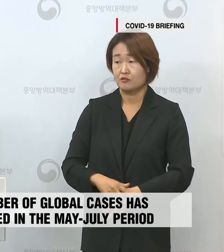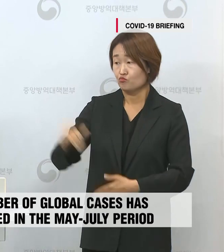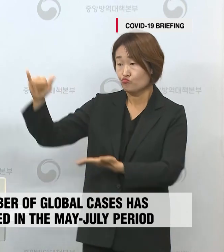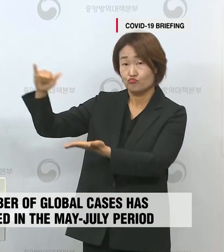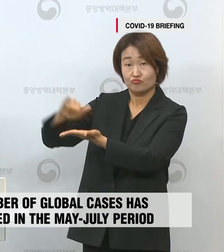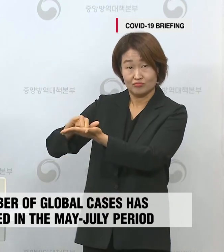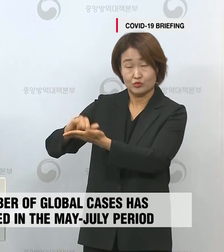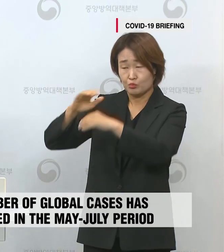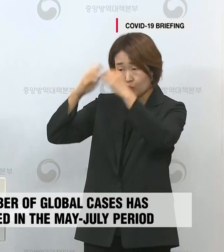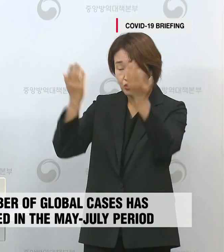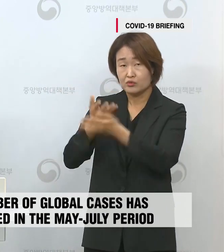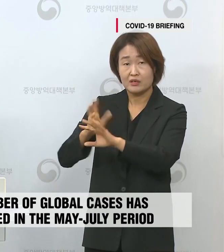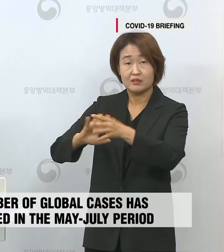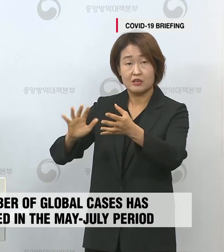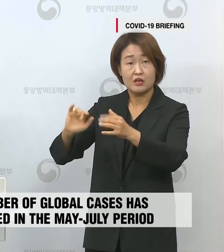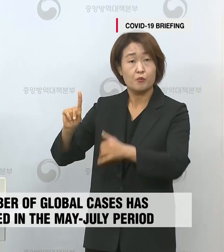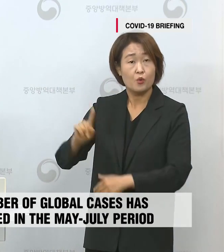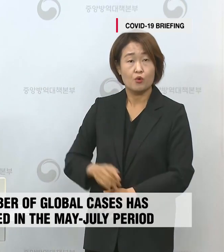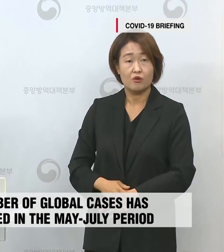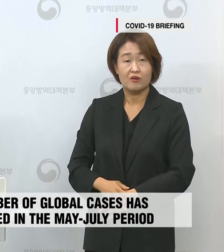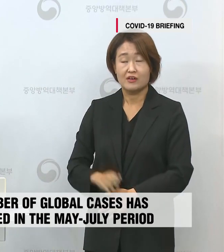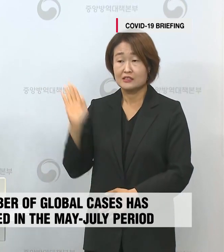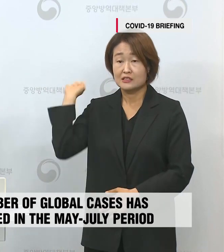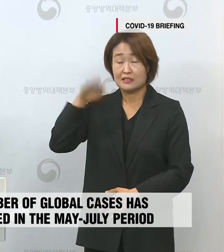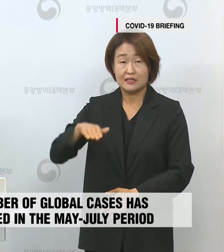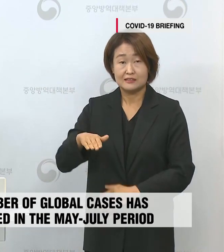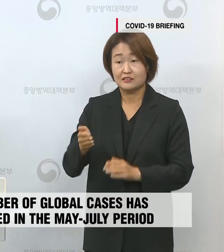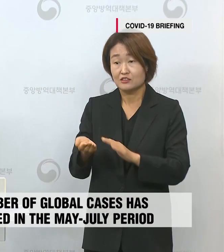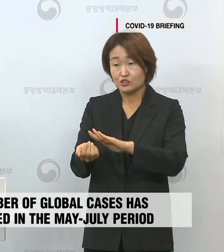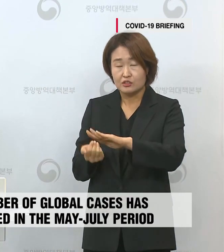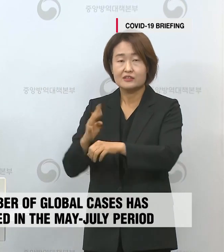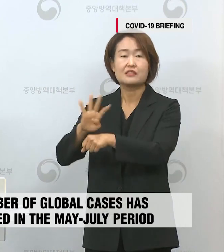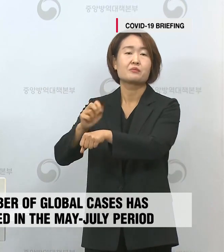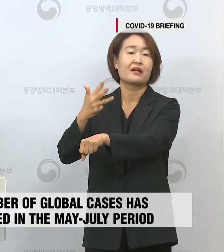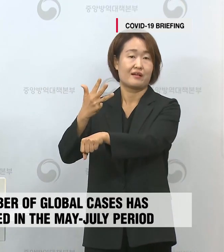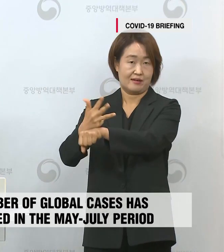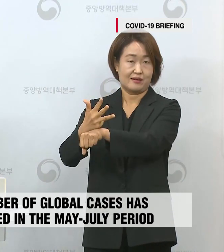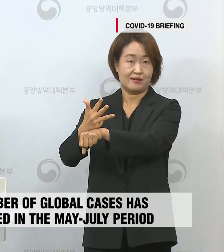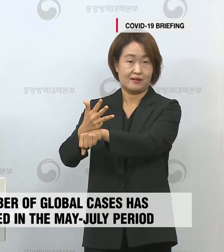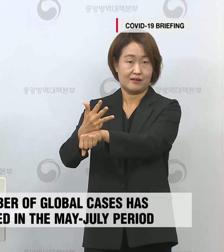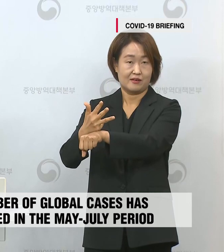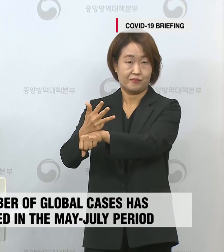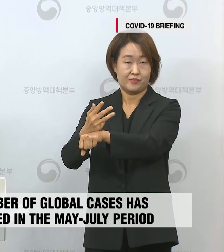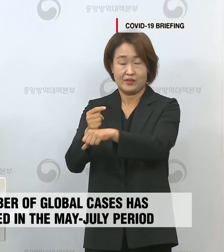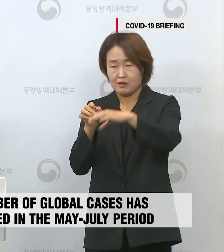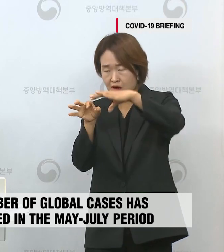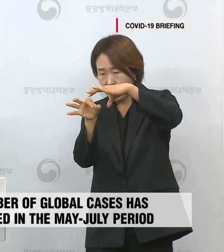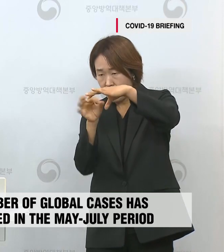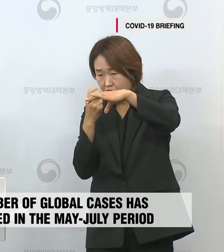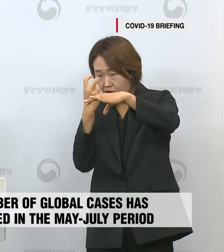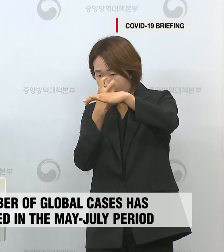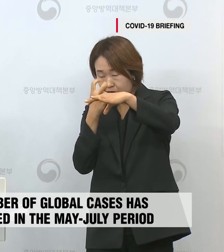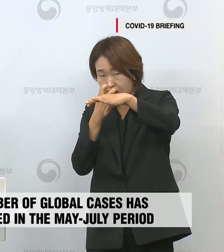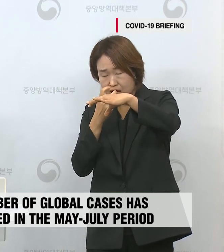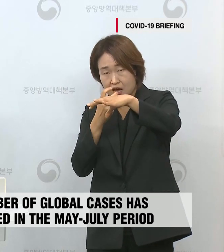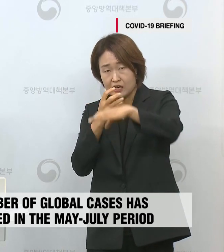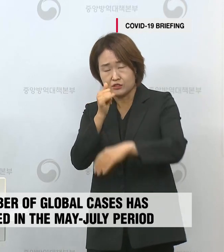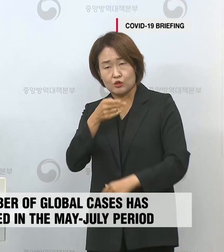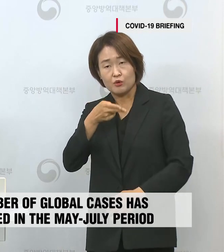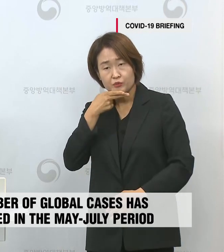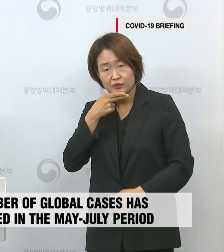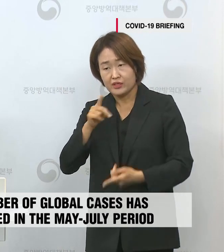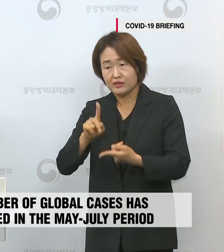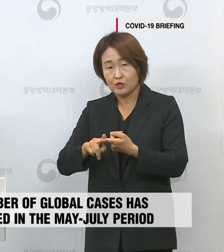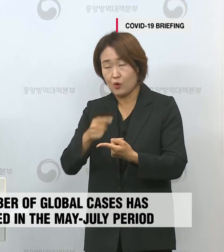from today, all of the foreign entrants, starting from today, they need to submit a PCR negative document that has